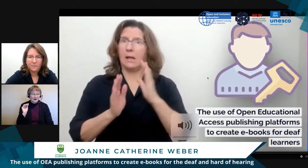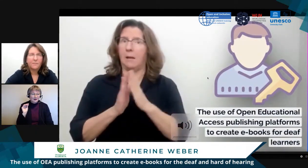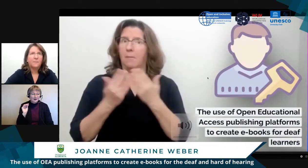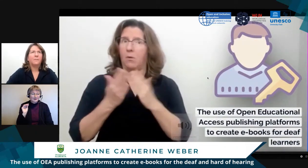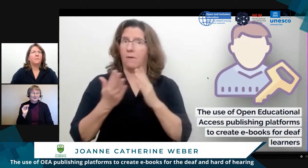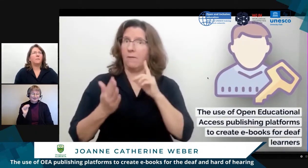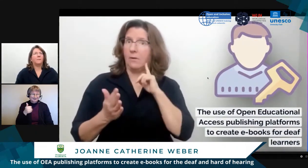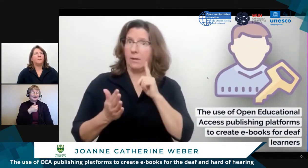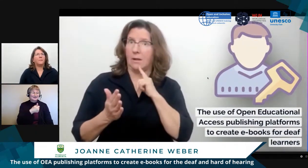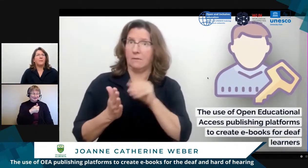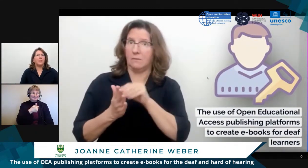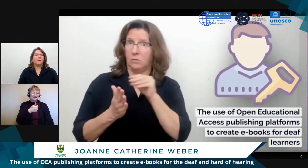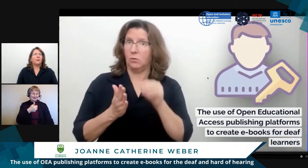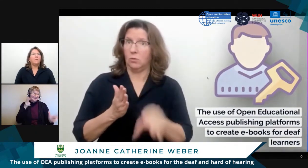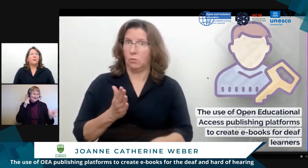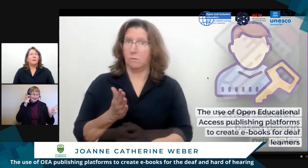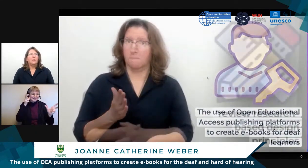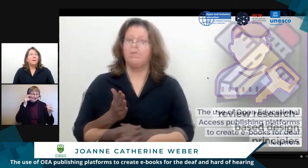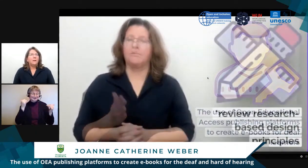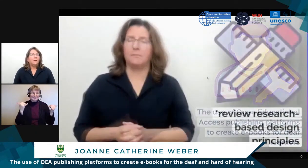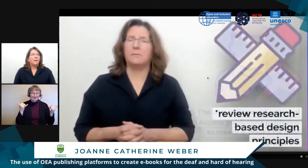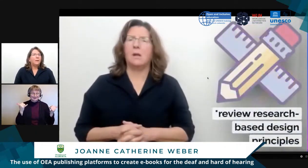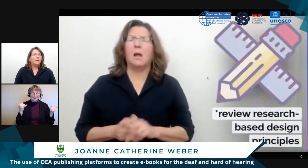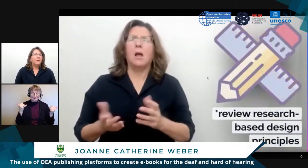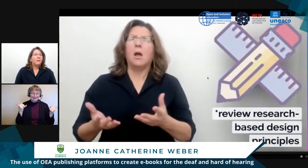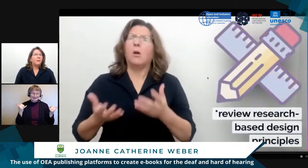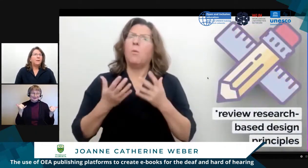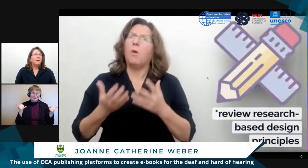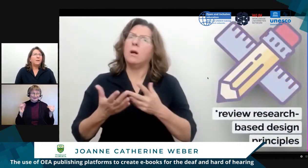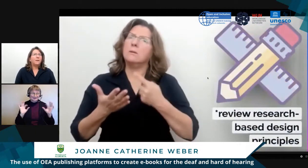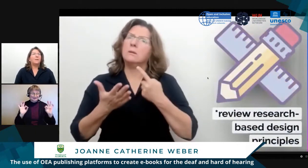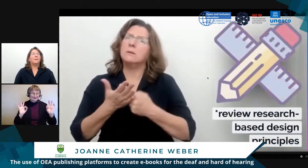To create ebooks for deaf learners.